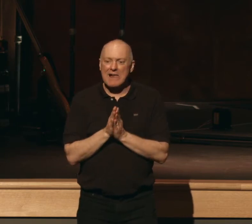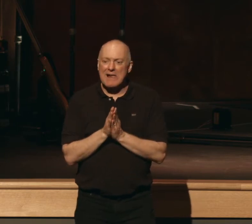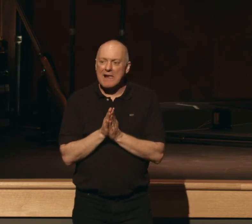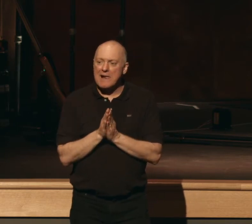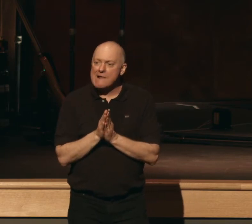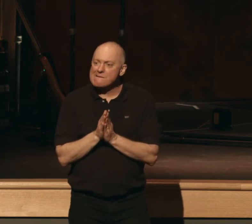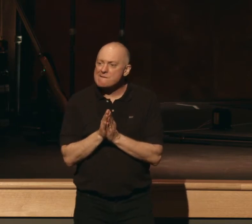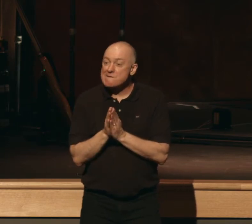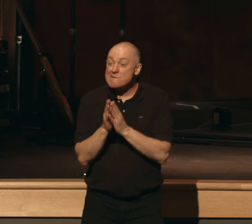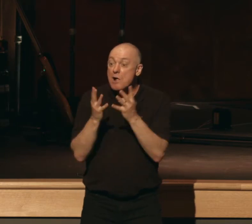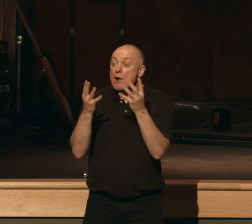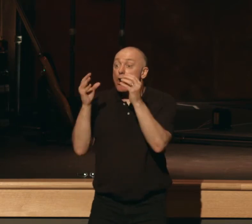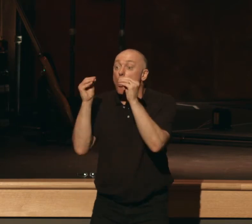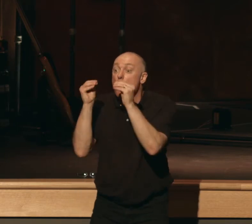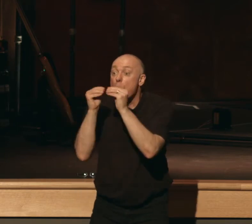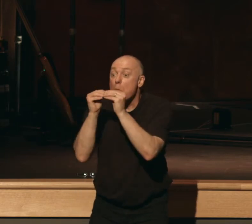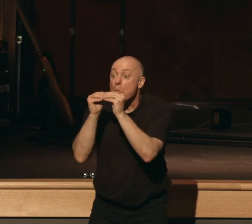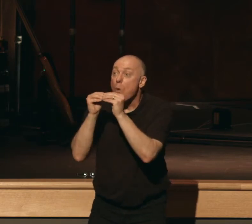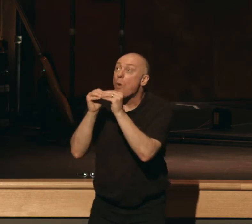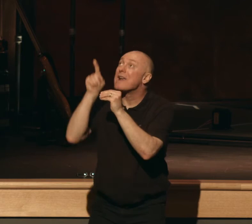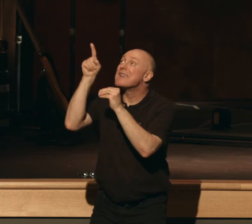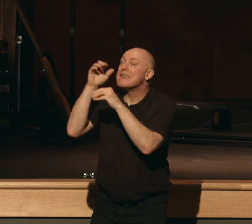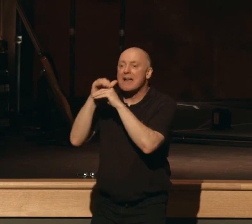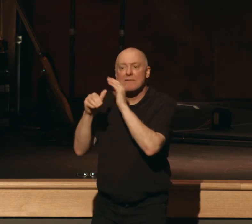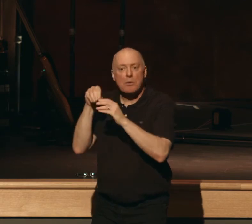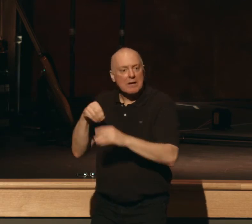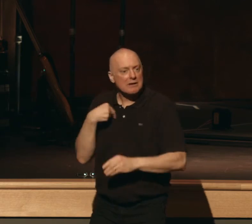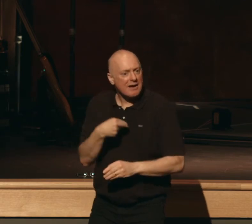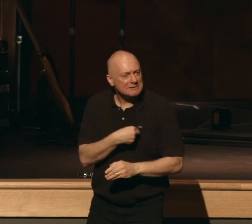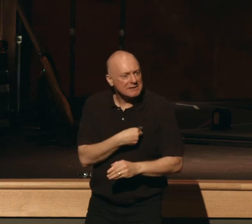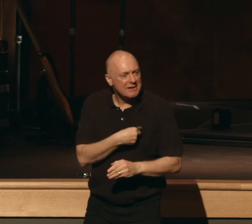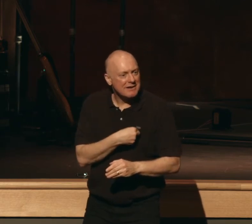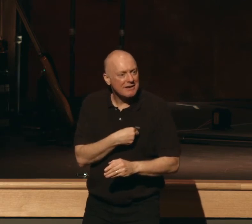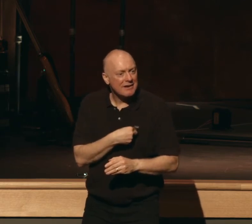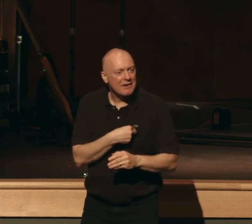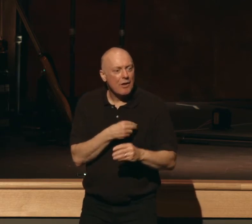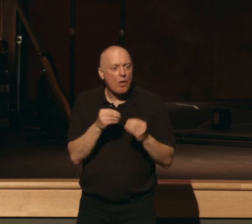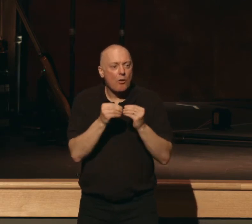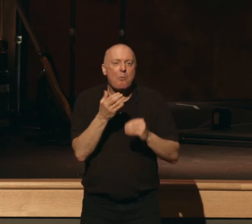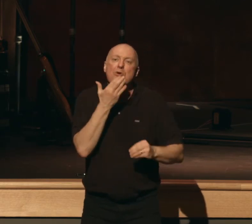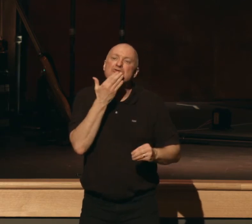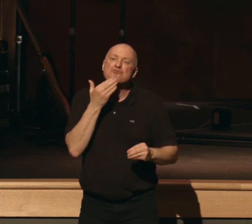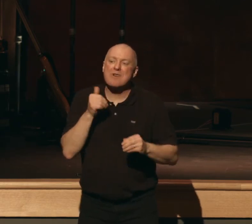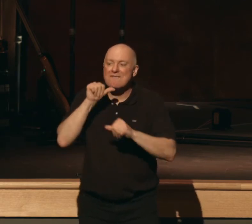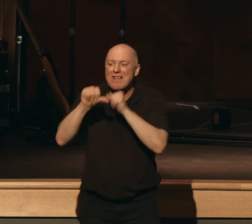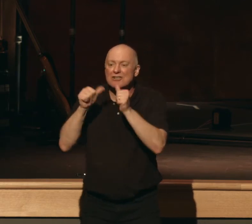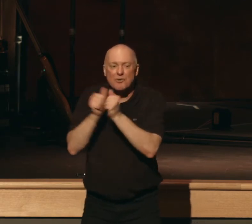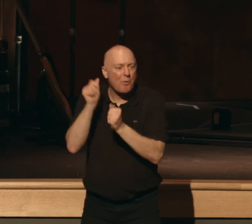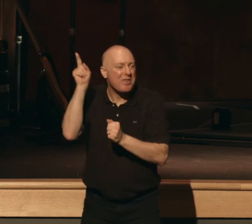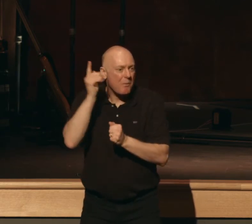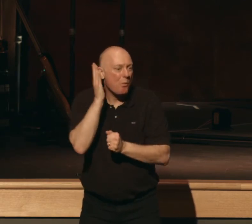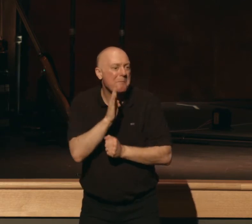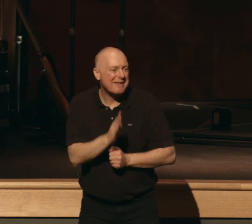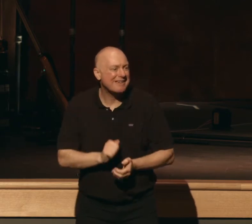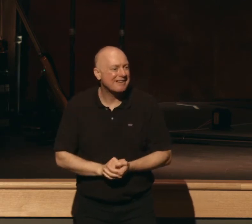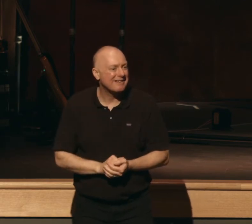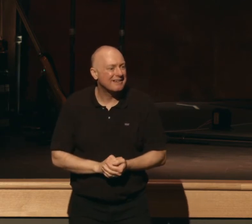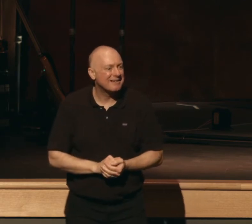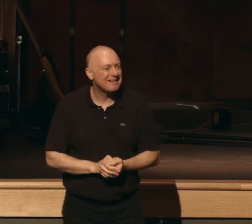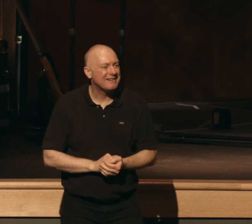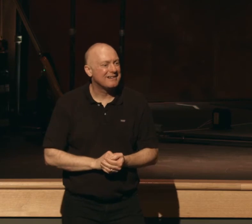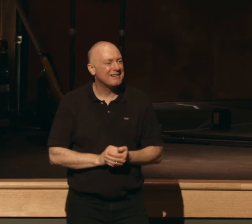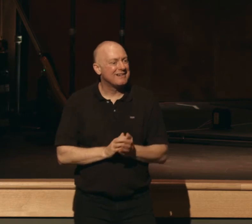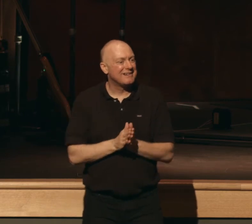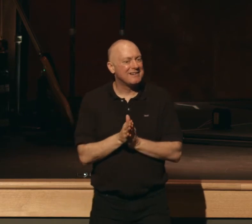And the more comfortably he dwells in us, the sweeter our fellowship with him will be.